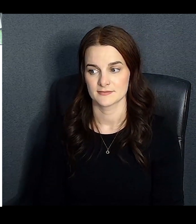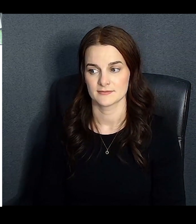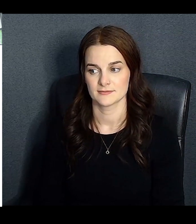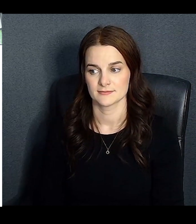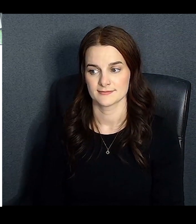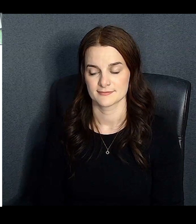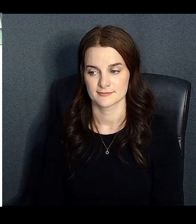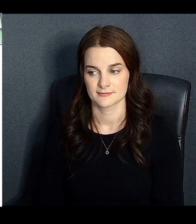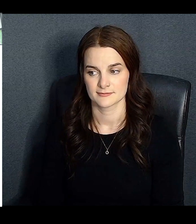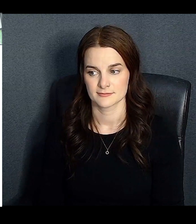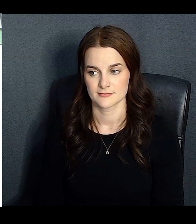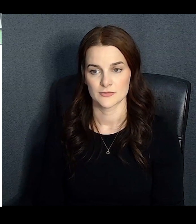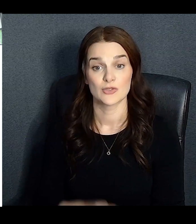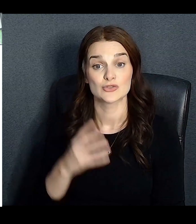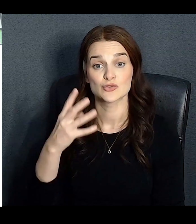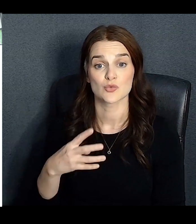17.